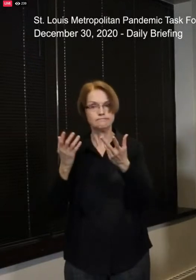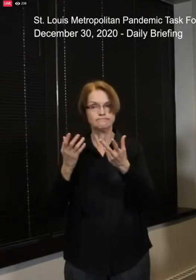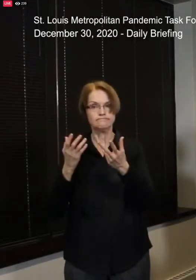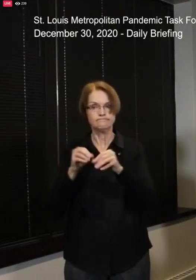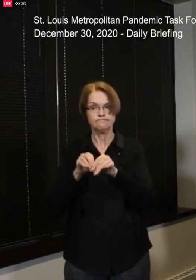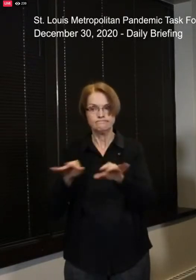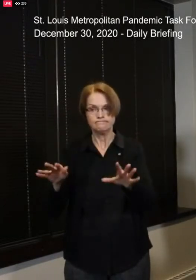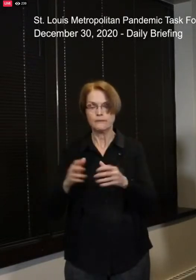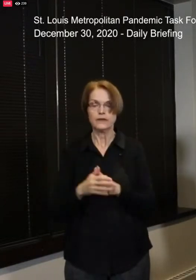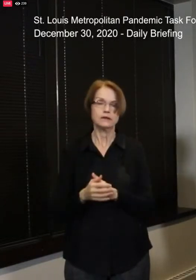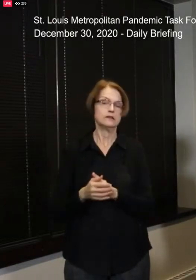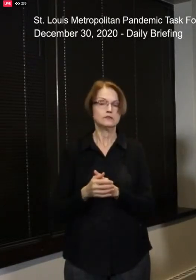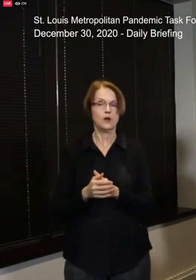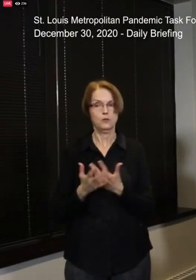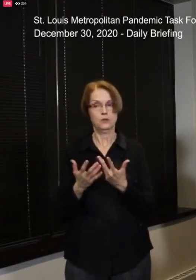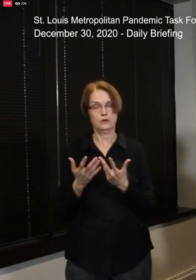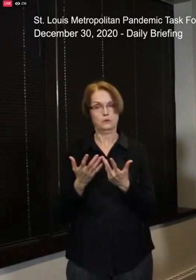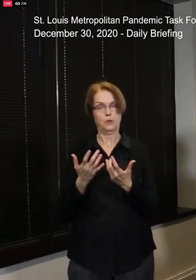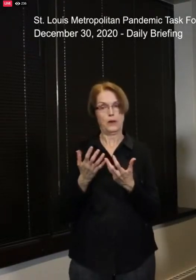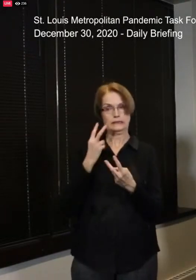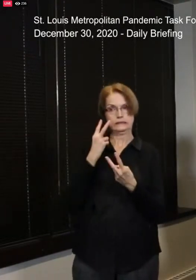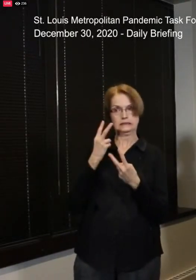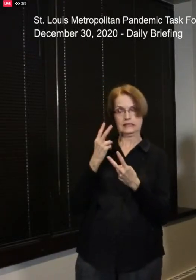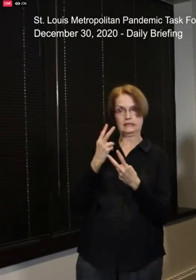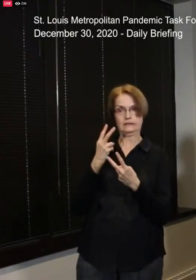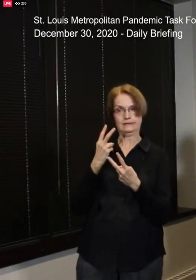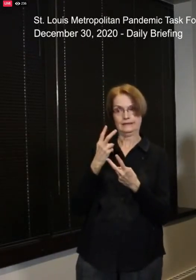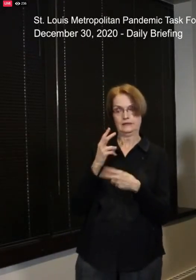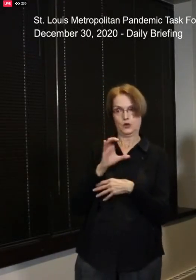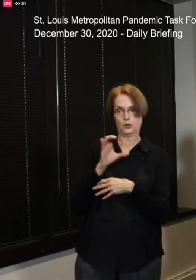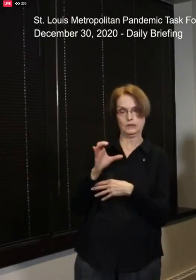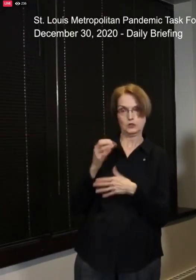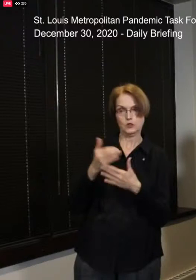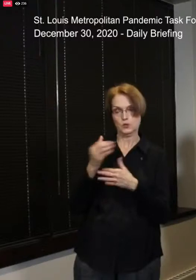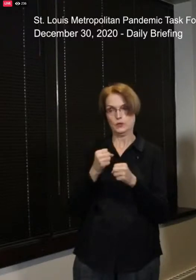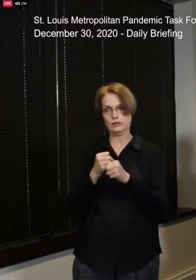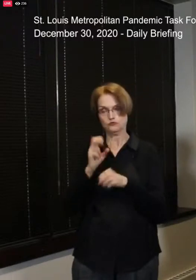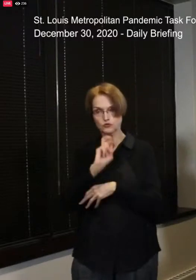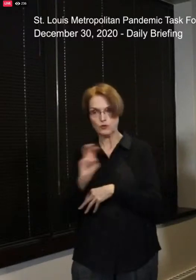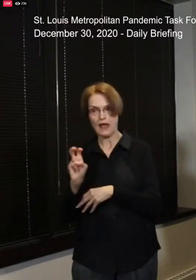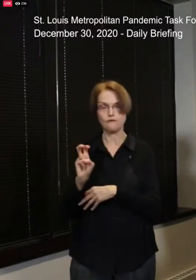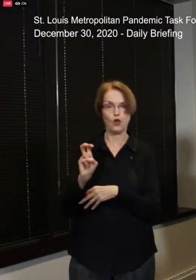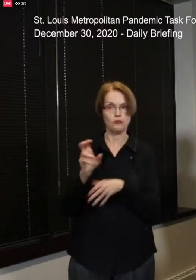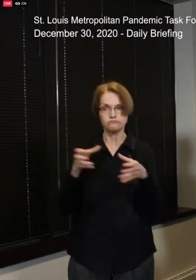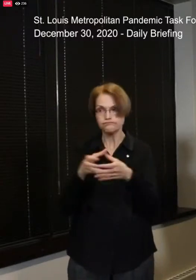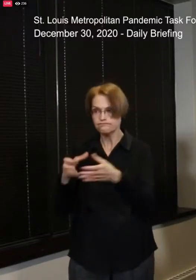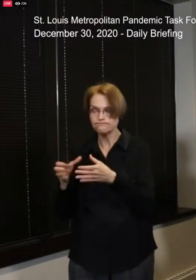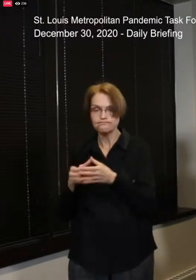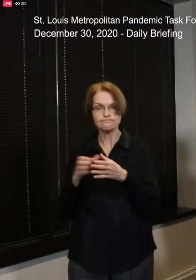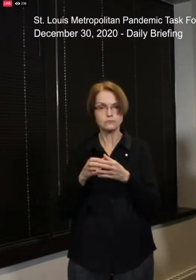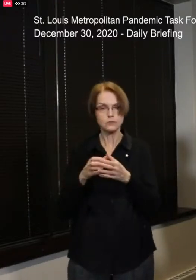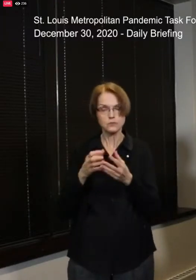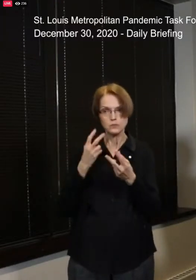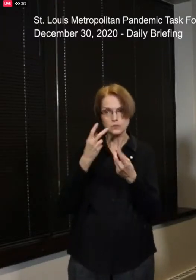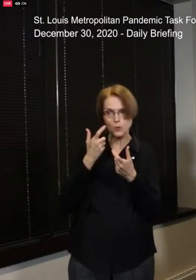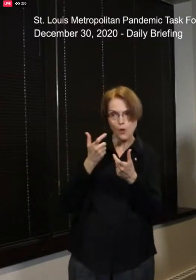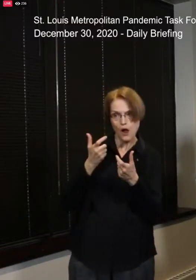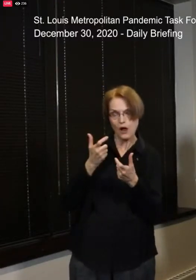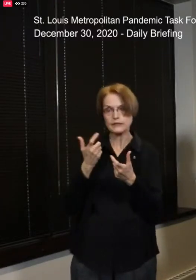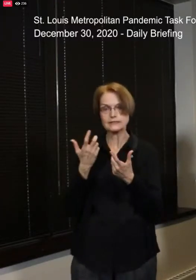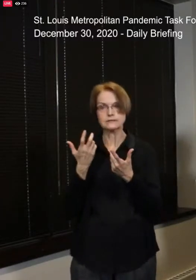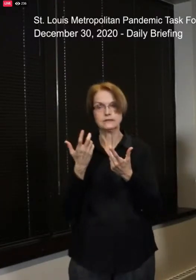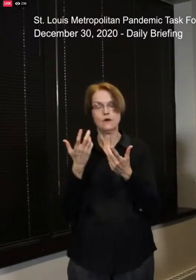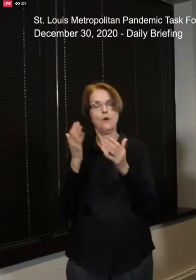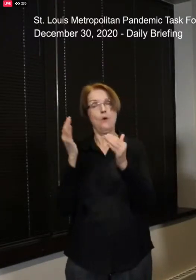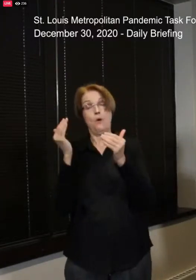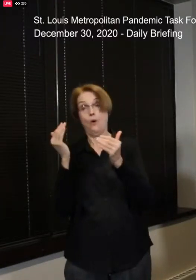Christmas gatherings and travel will be, we need to stay vigilant and do what we can to keep the number of COVID hospitalizations from climbing